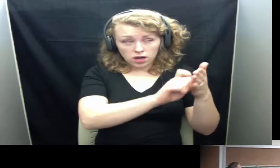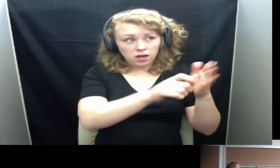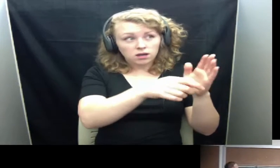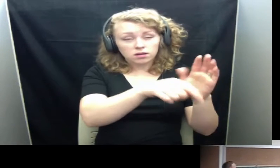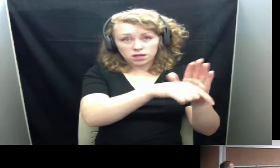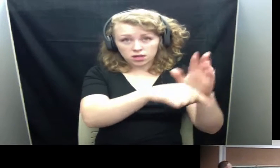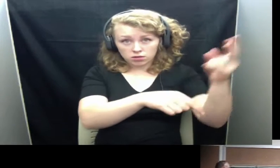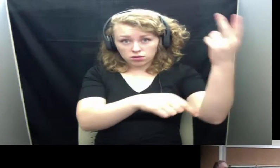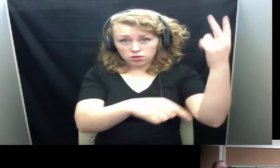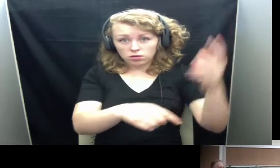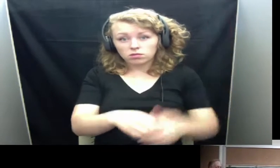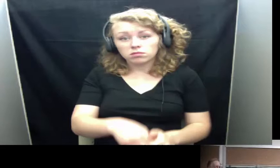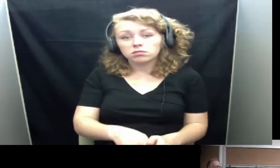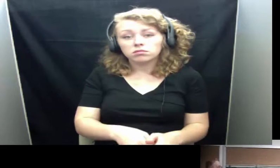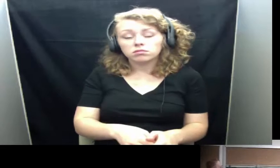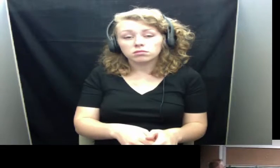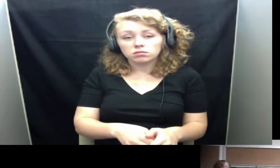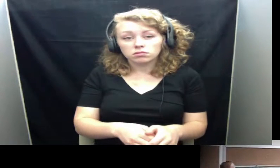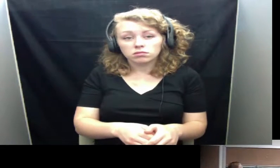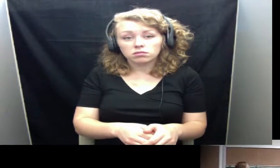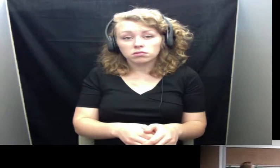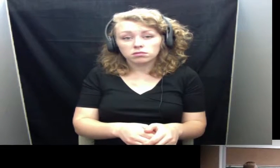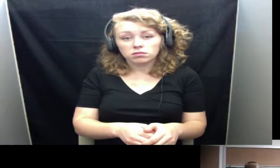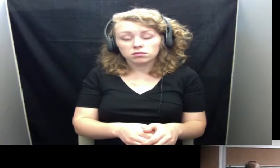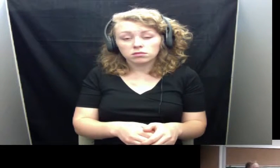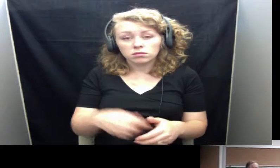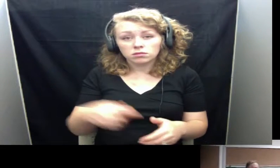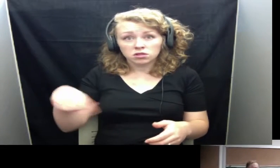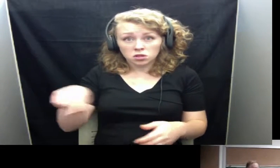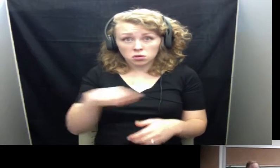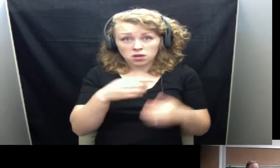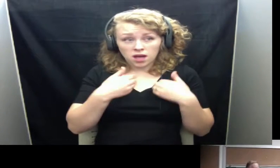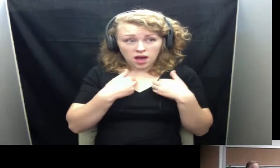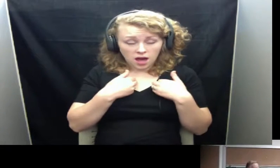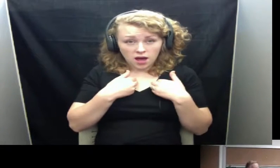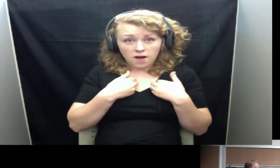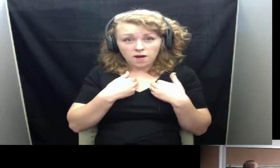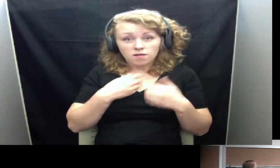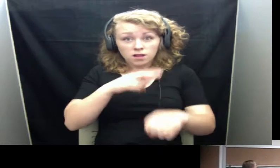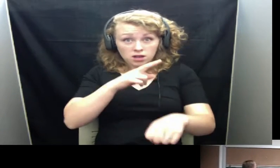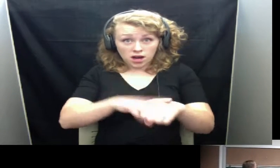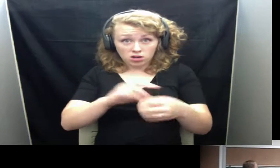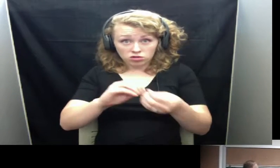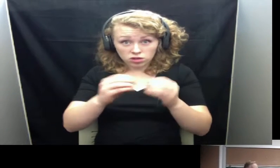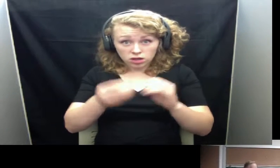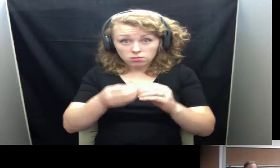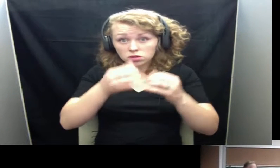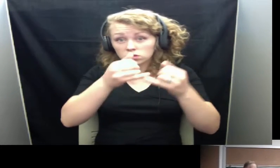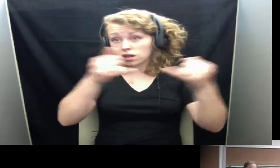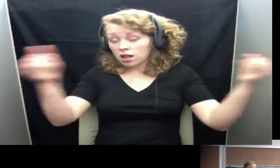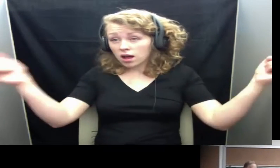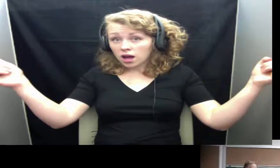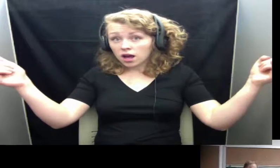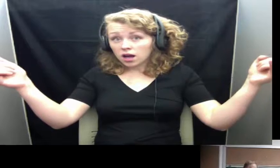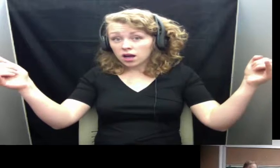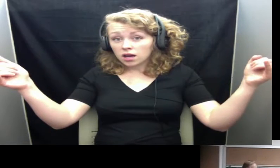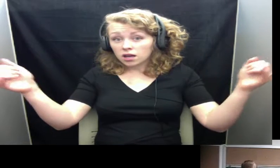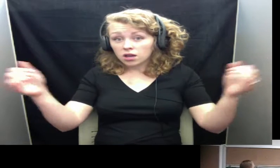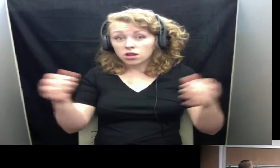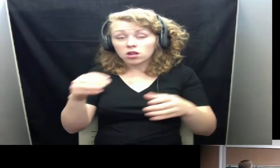So we are able to put the natural numbers on the number line, the whole numbers on the number